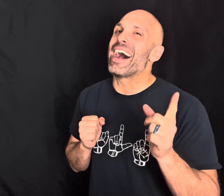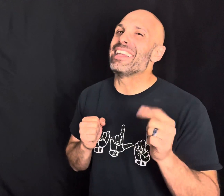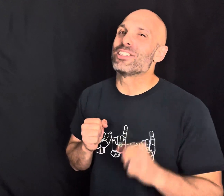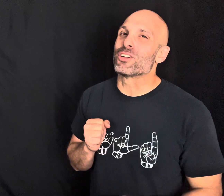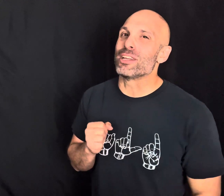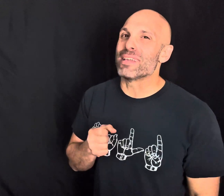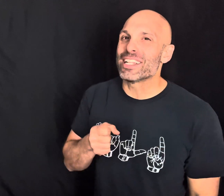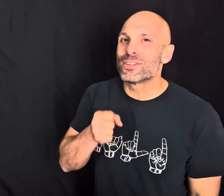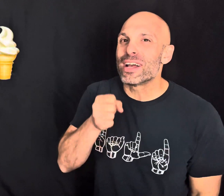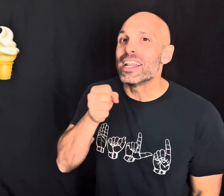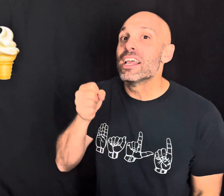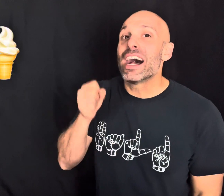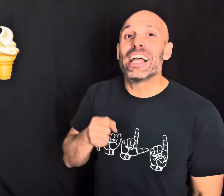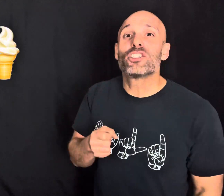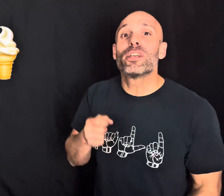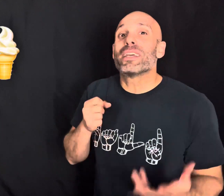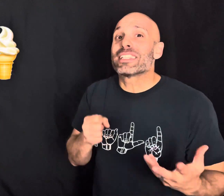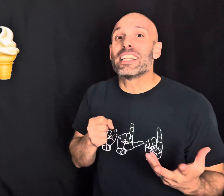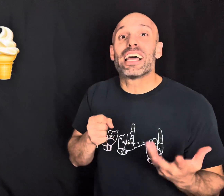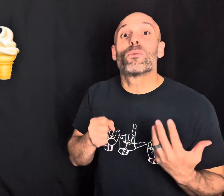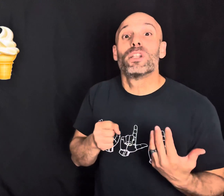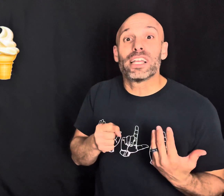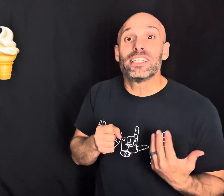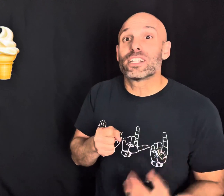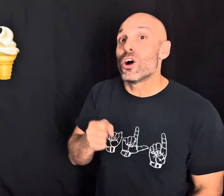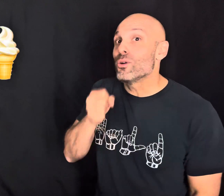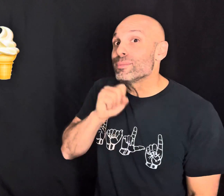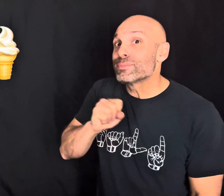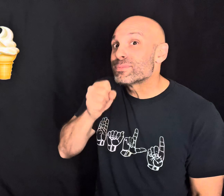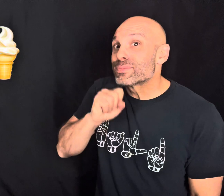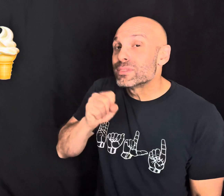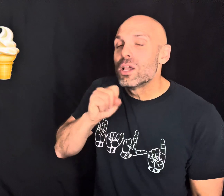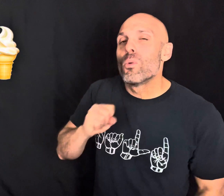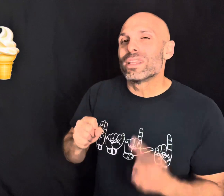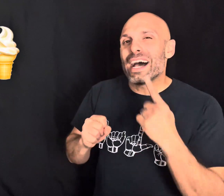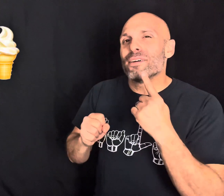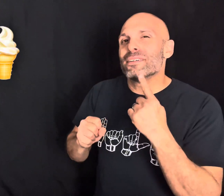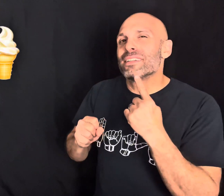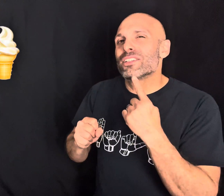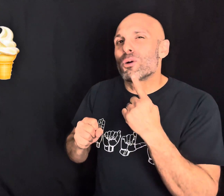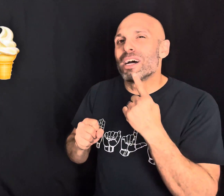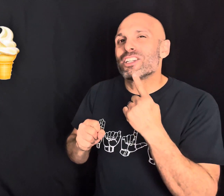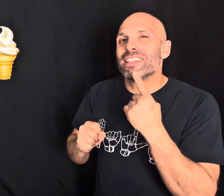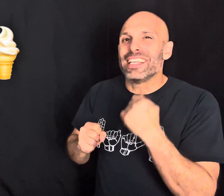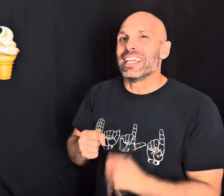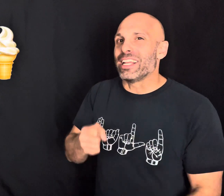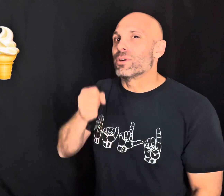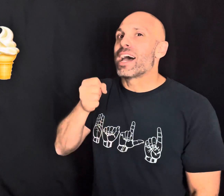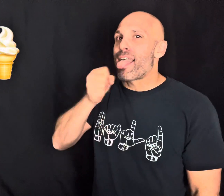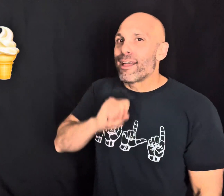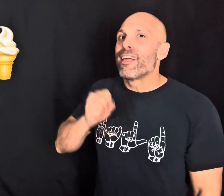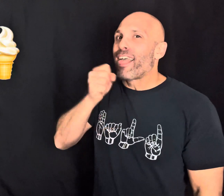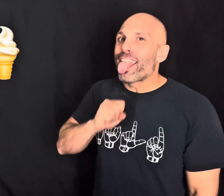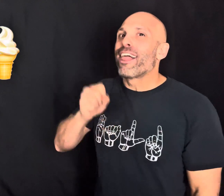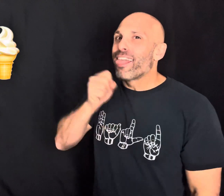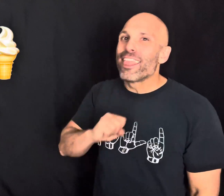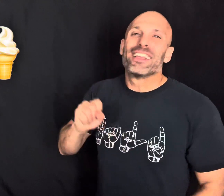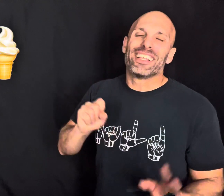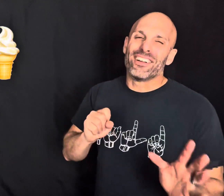Ice cream, that's right. Ice cream, it's kind of like we're licking the cone without so much the licking. You don't need to